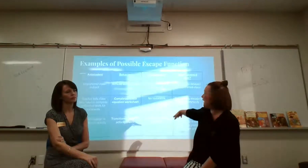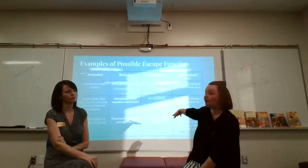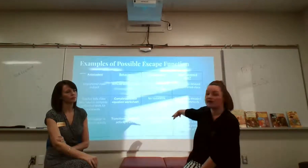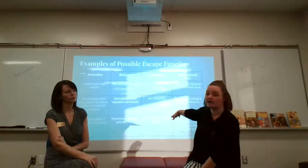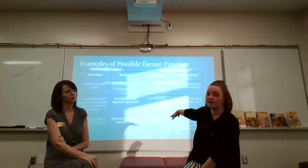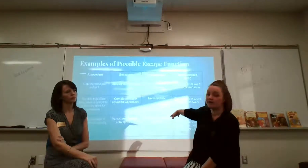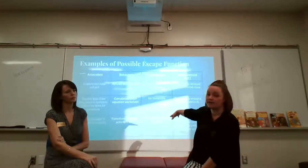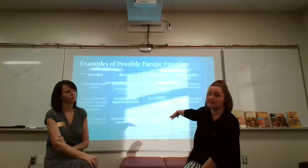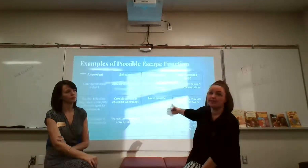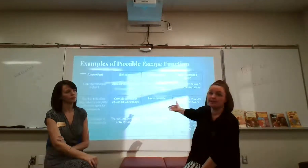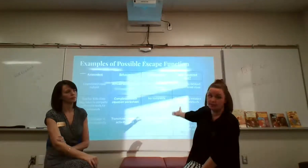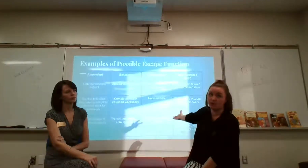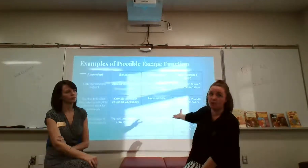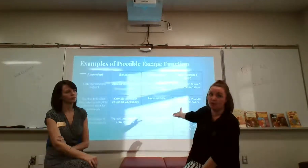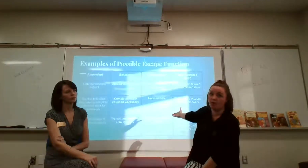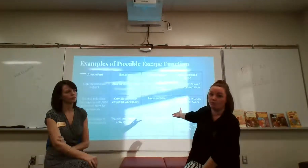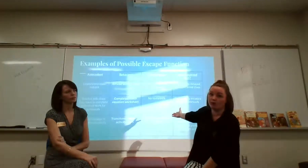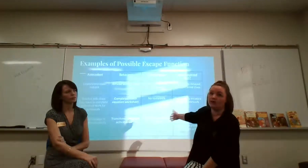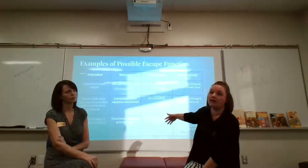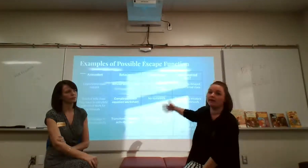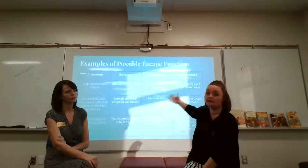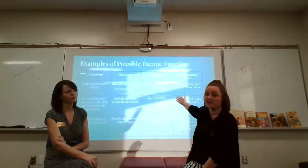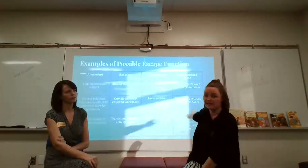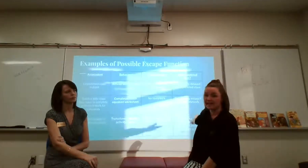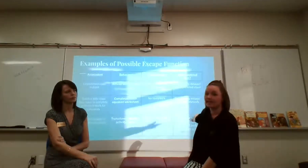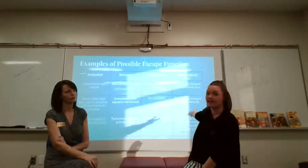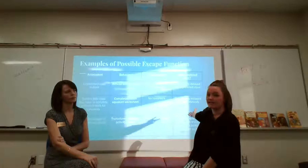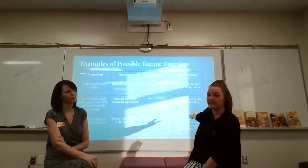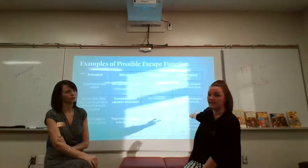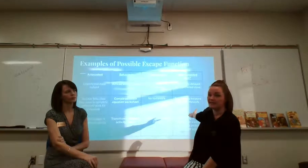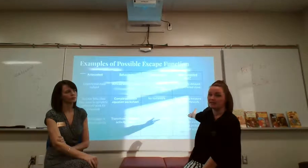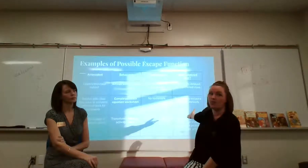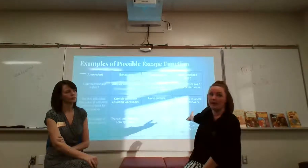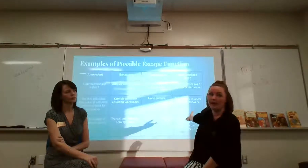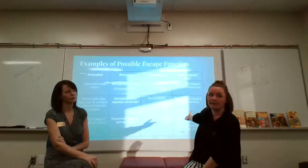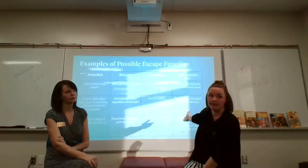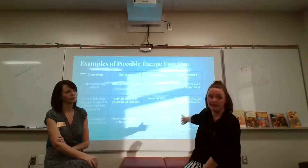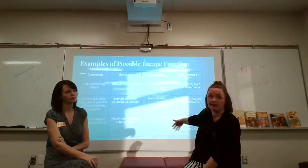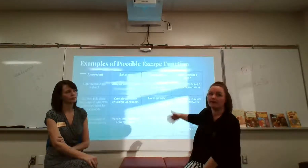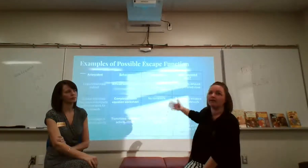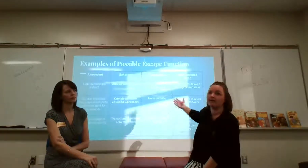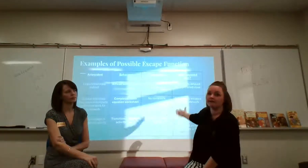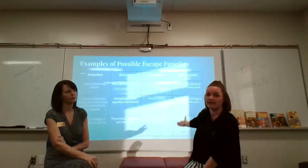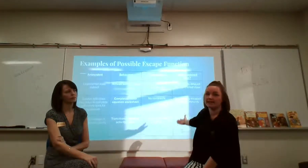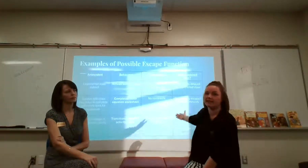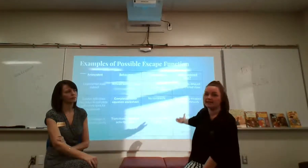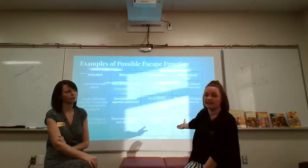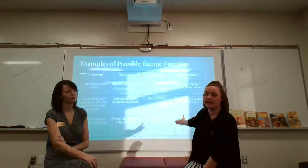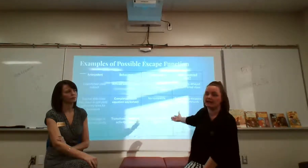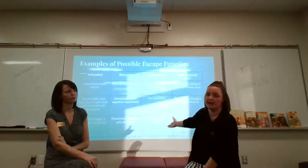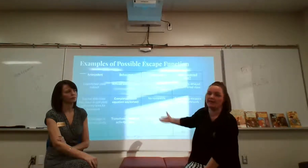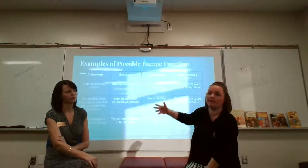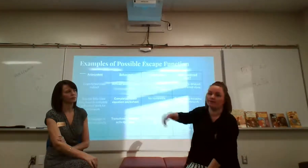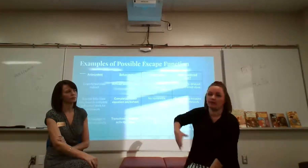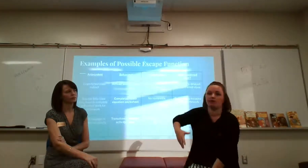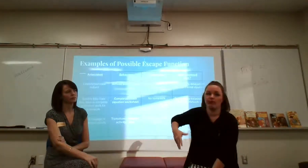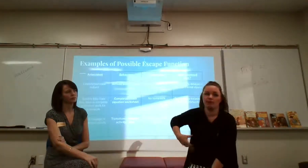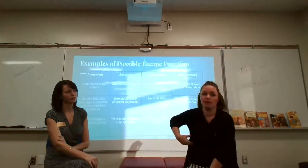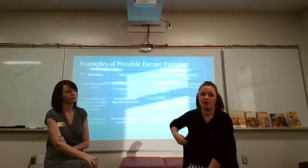the consequences is no homework, you're successfully delaying. So what happened here? They successfully delayed not having to bring their math work home.